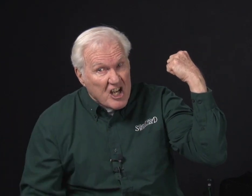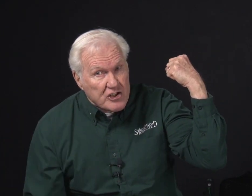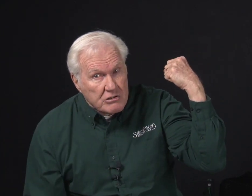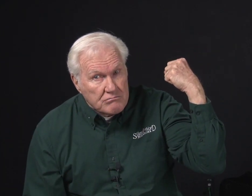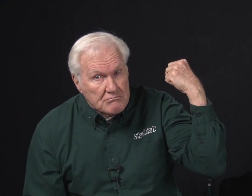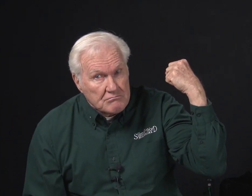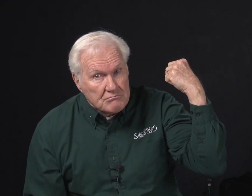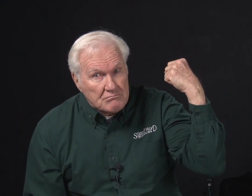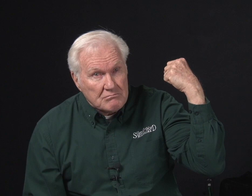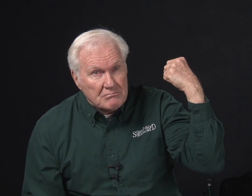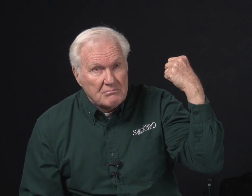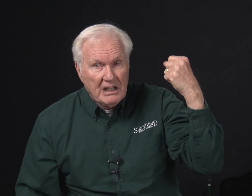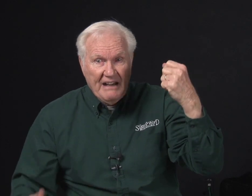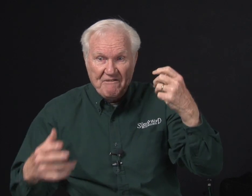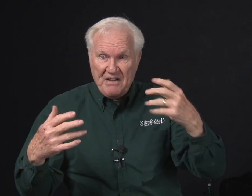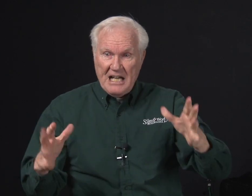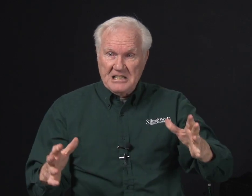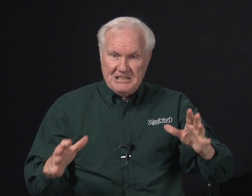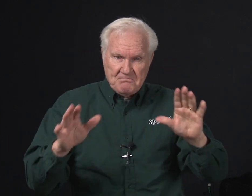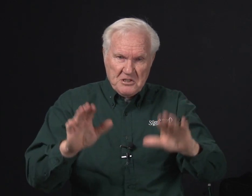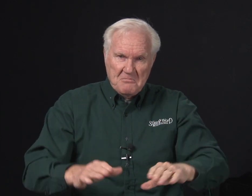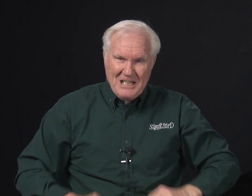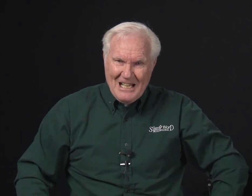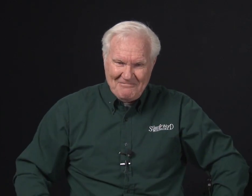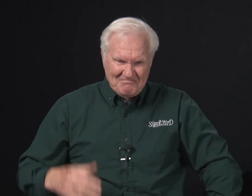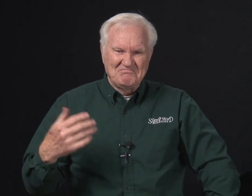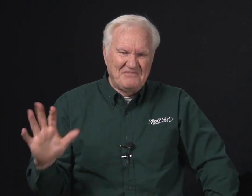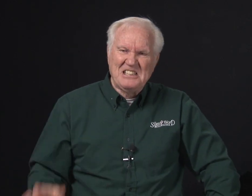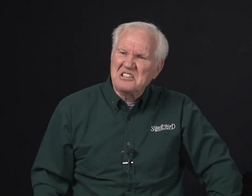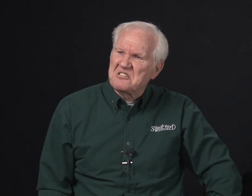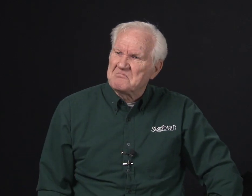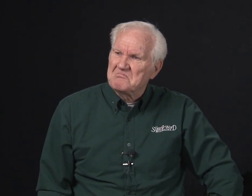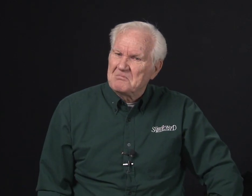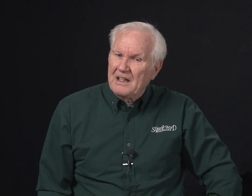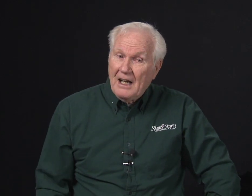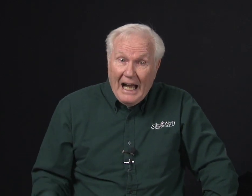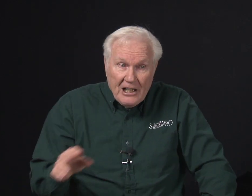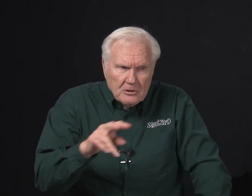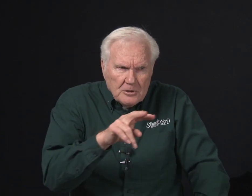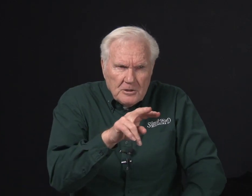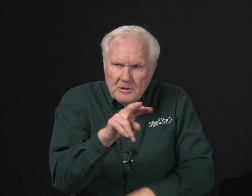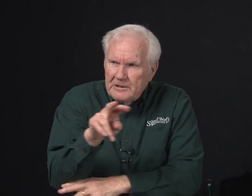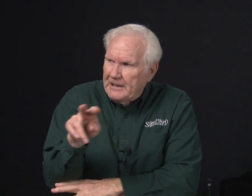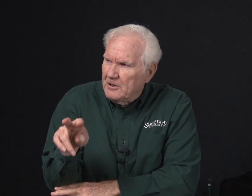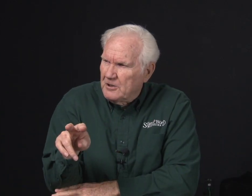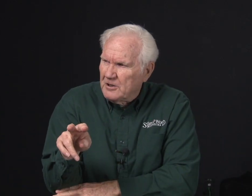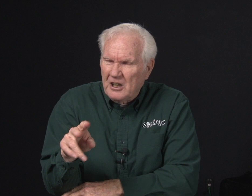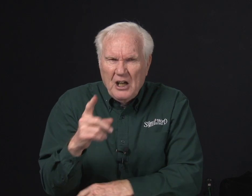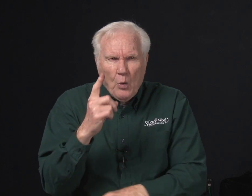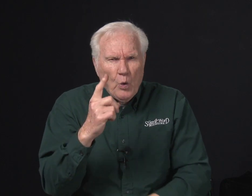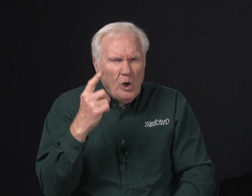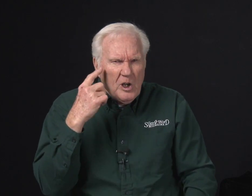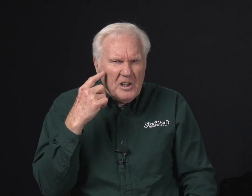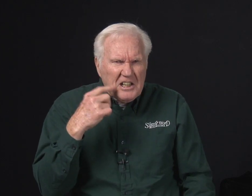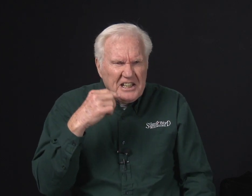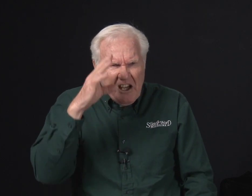Finish. And finally put them down. Finish. I looked and looked. One deaf